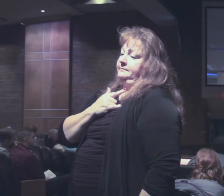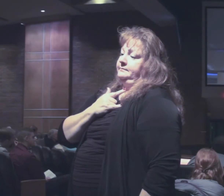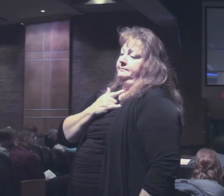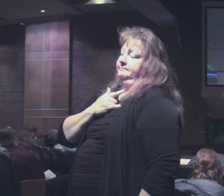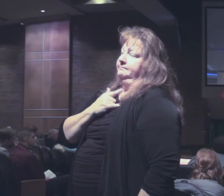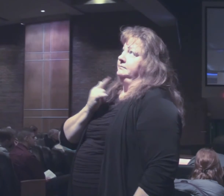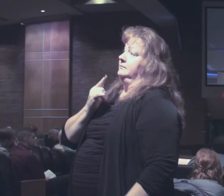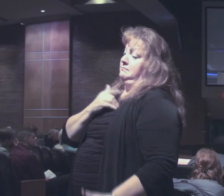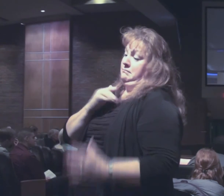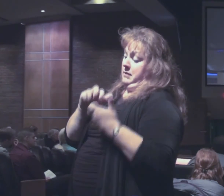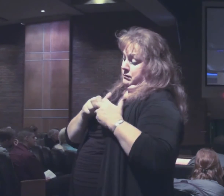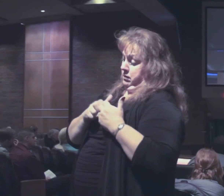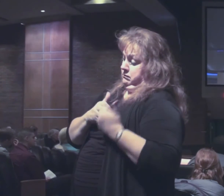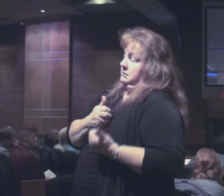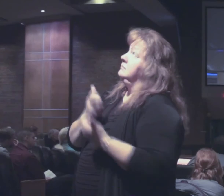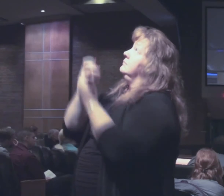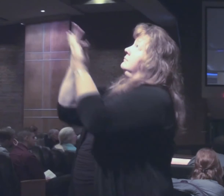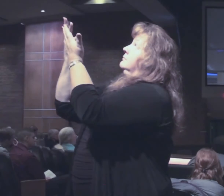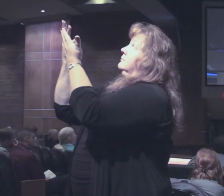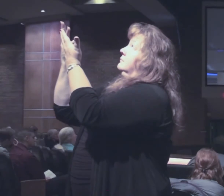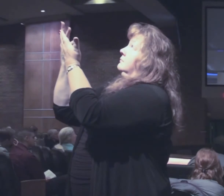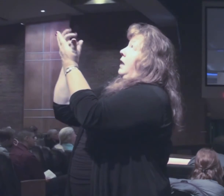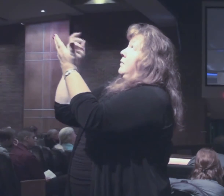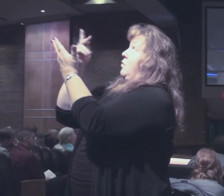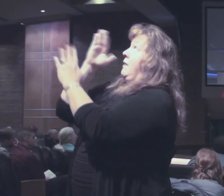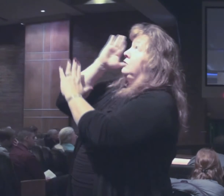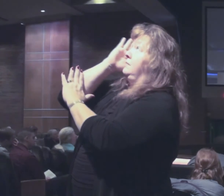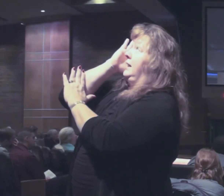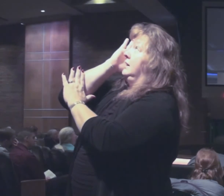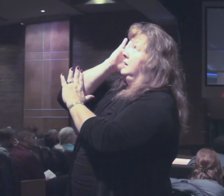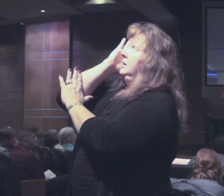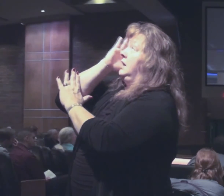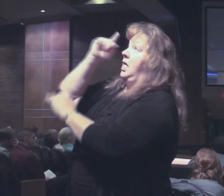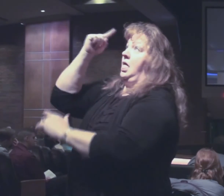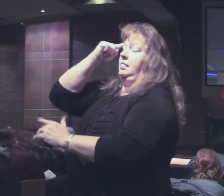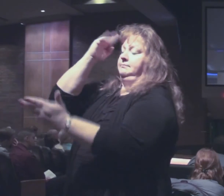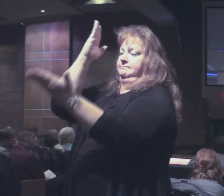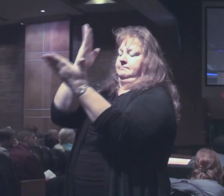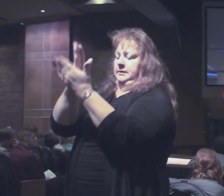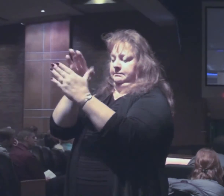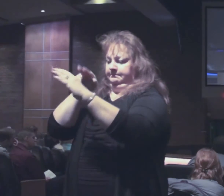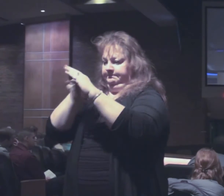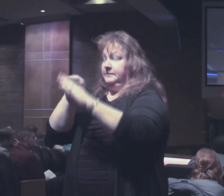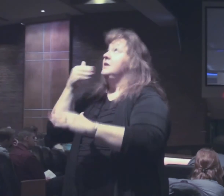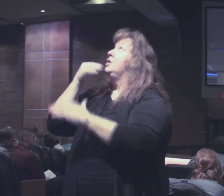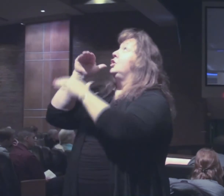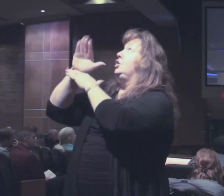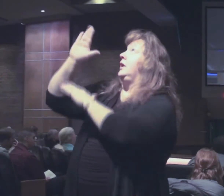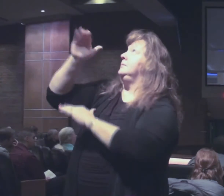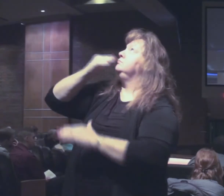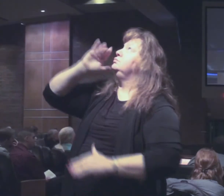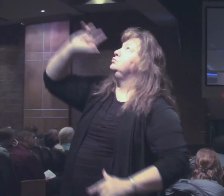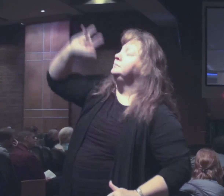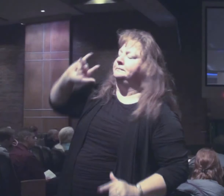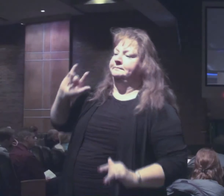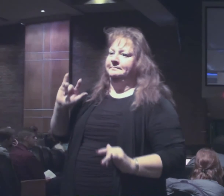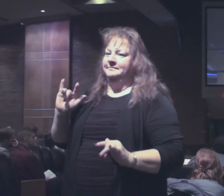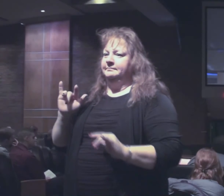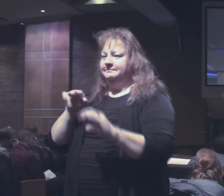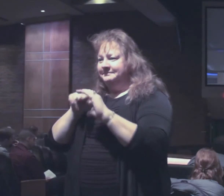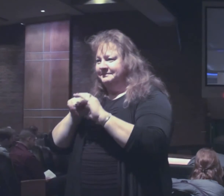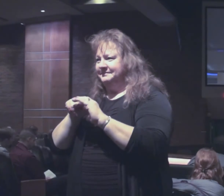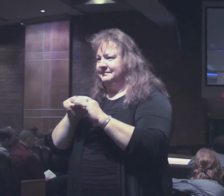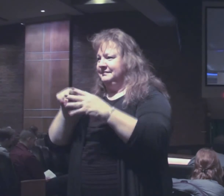So I leave it with you. Now I'm going back to bed. And I'm not going to think about it. Good night. So I